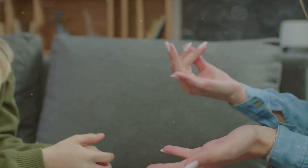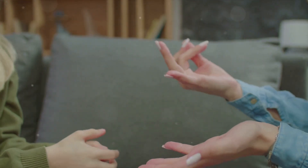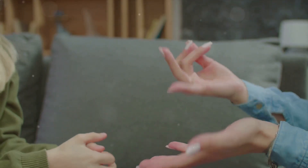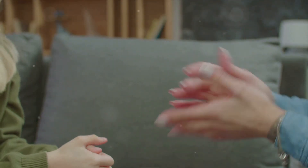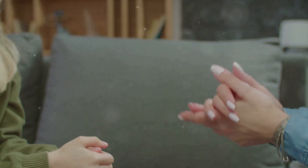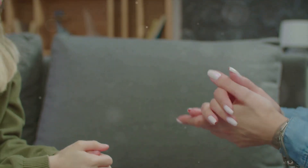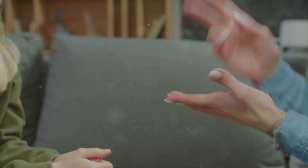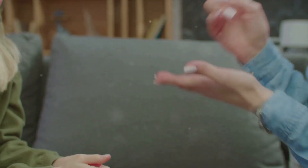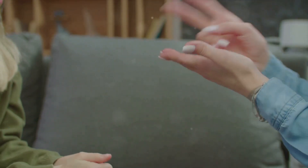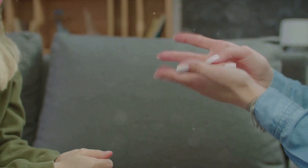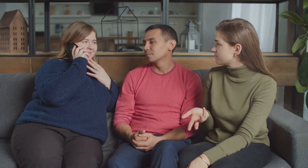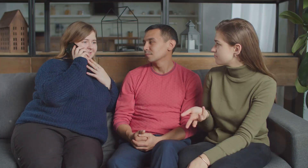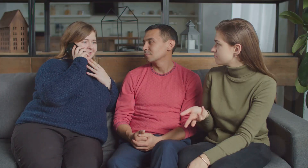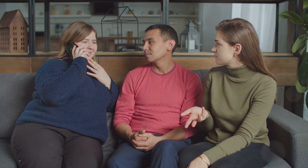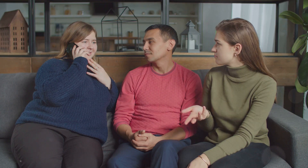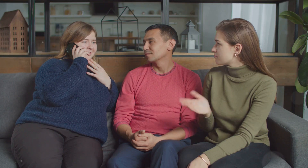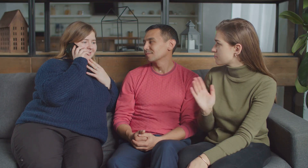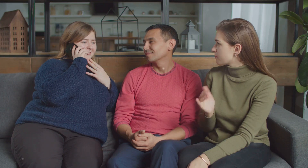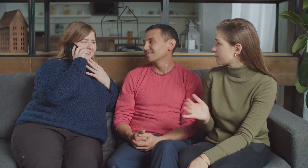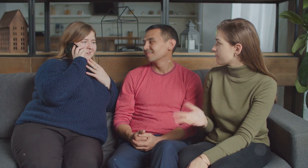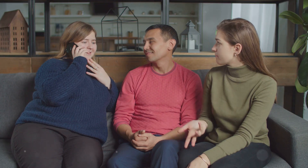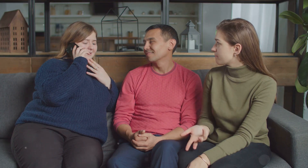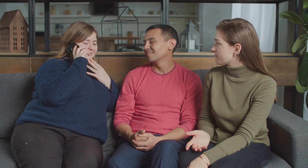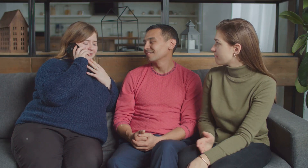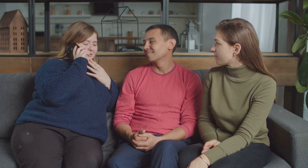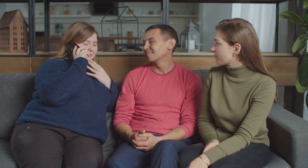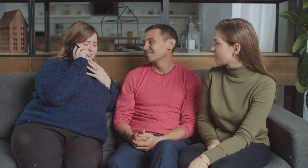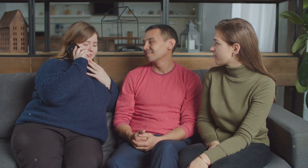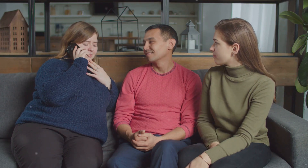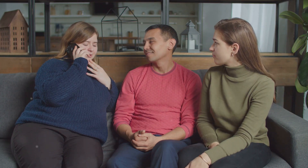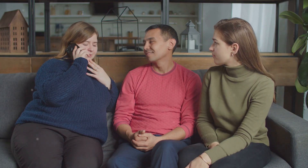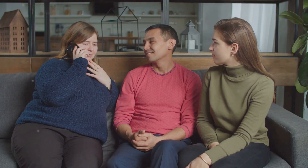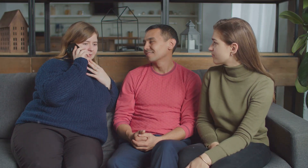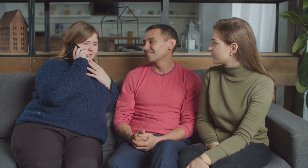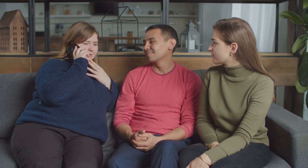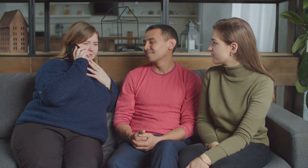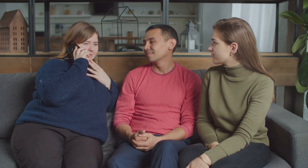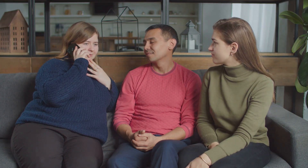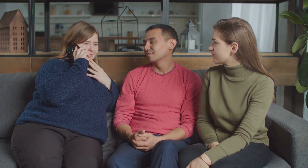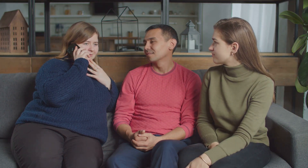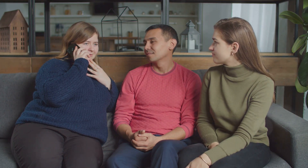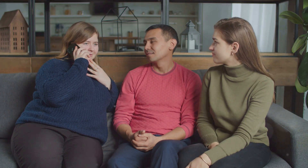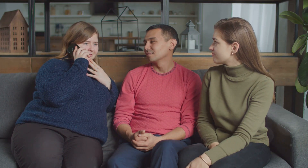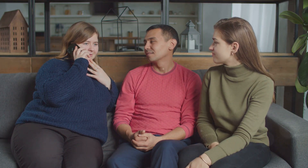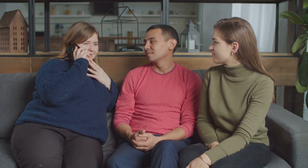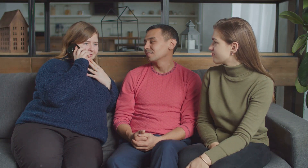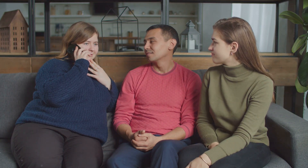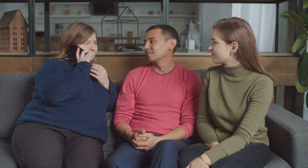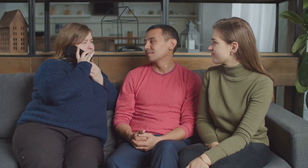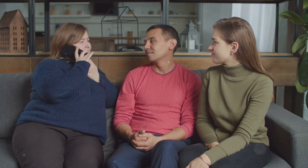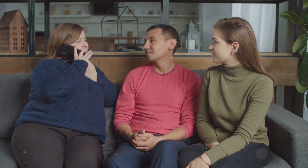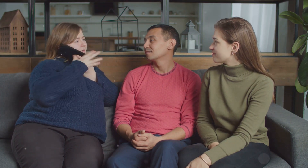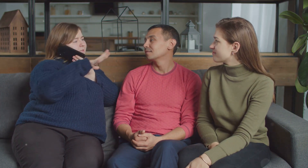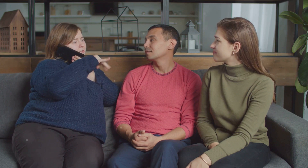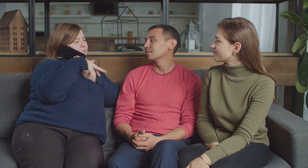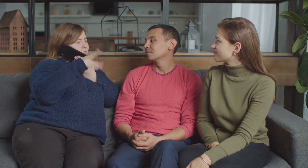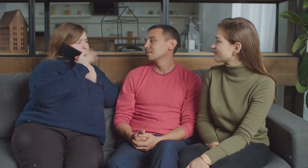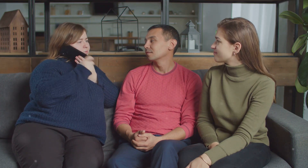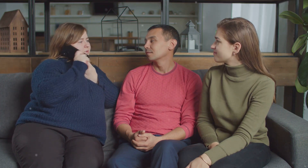ASL, is the lifeblood of communication within the deaf community. Spoken English, on the other hand, often comes across as a square peg in a